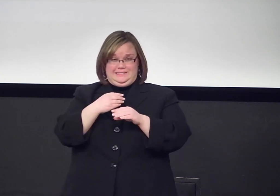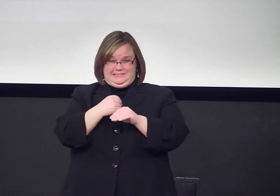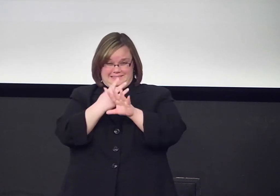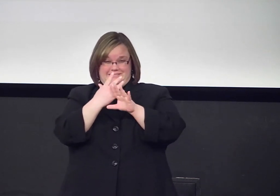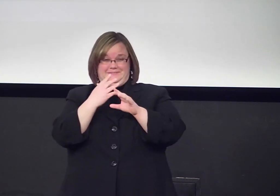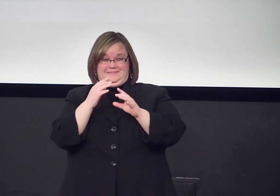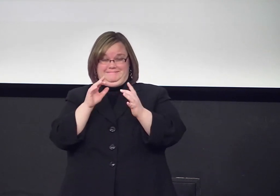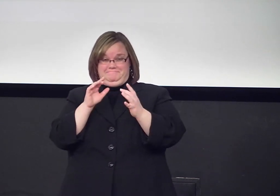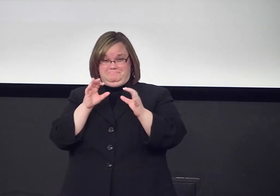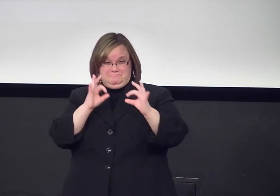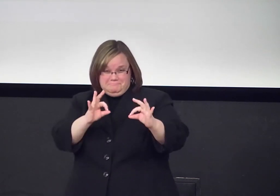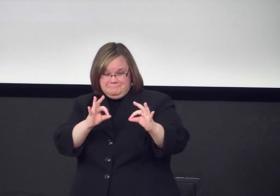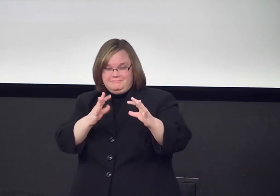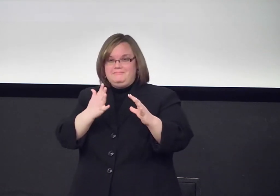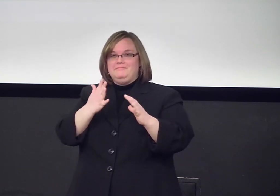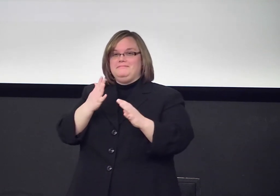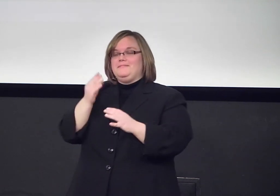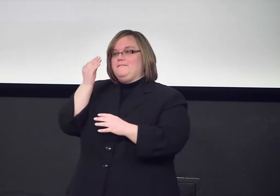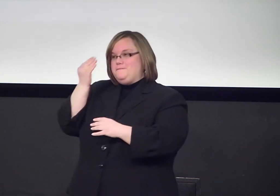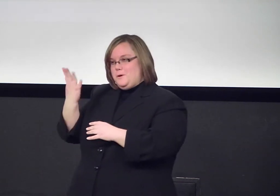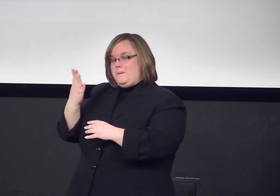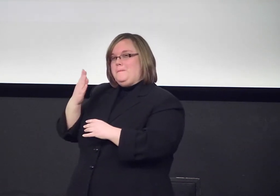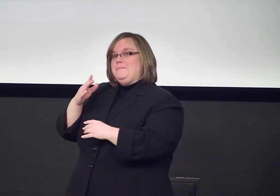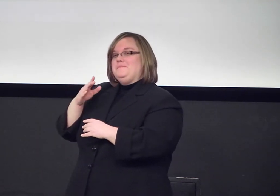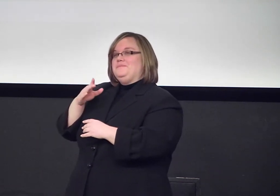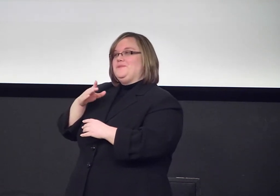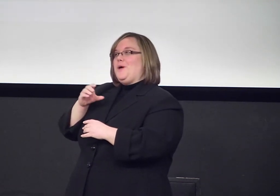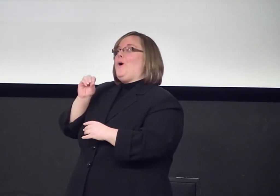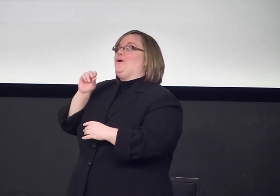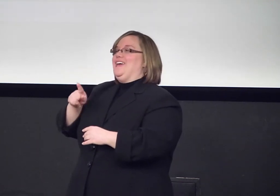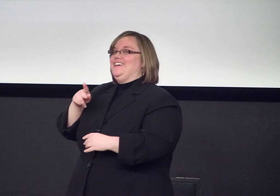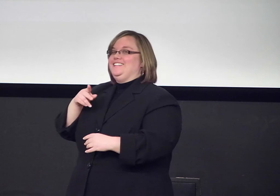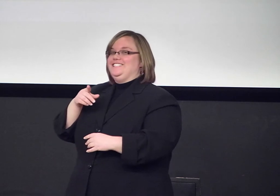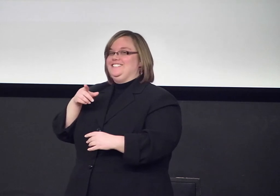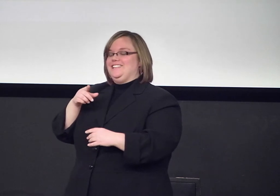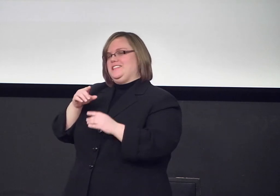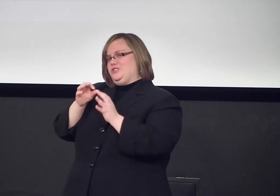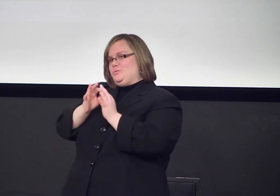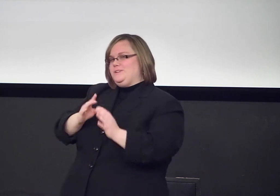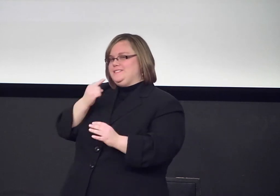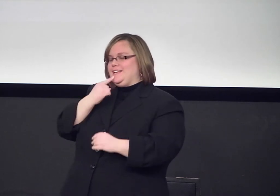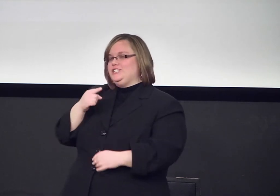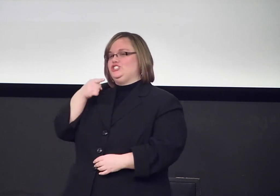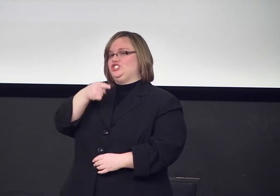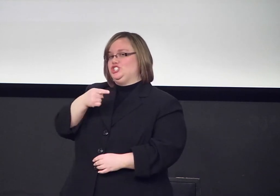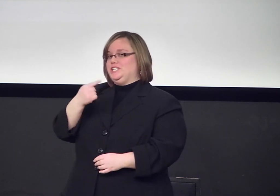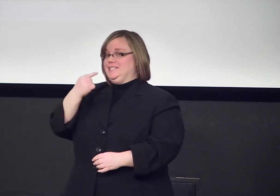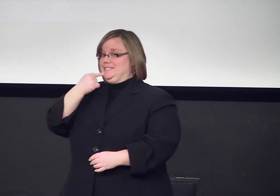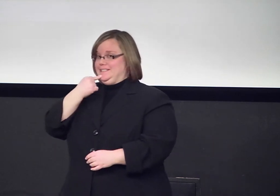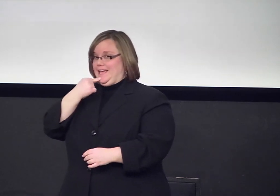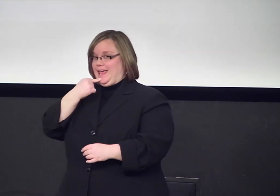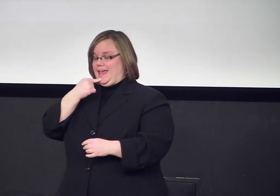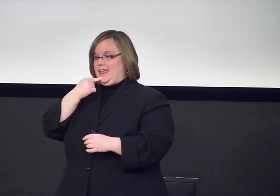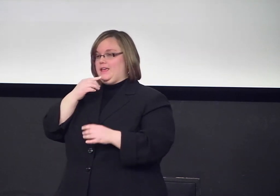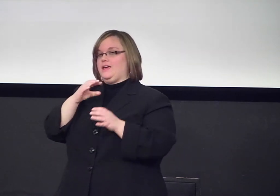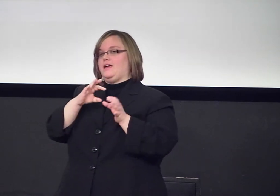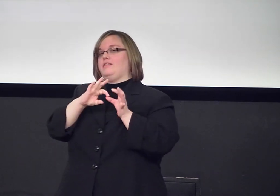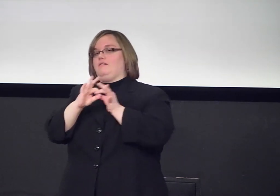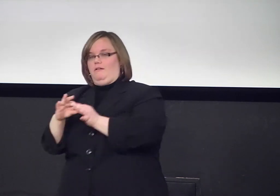and the hearing person almost simultaneously of the issues with the quality of the video, and then